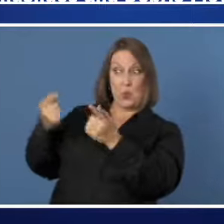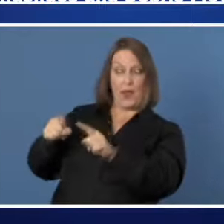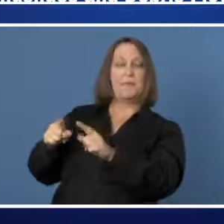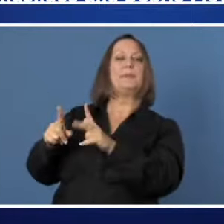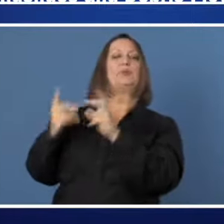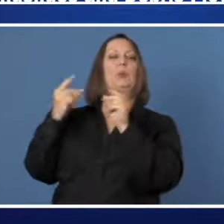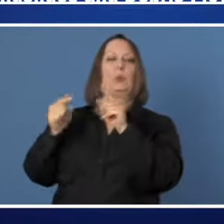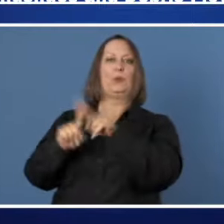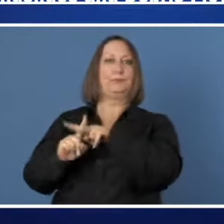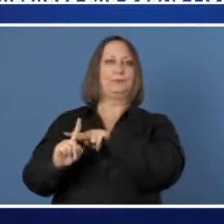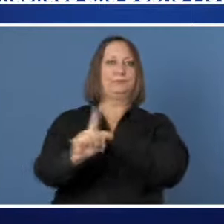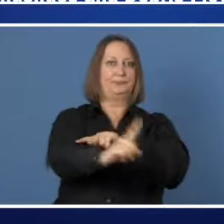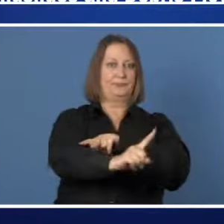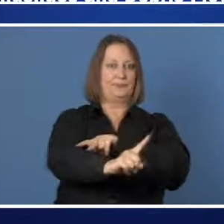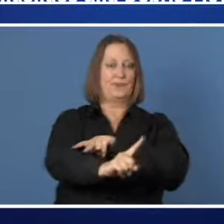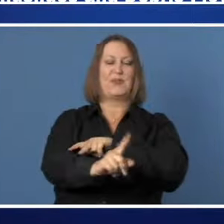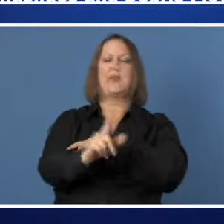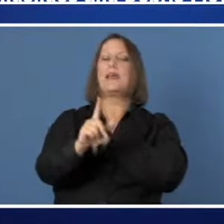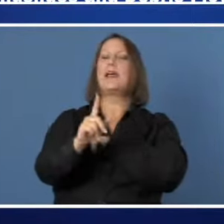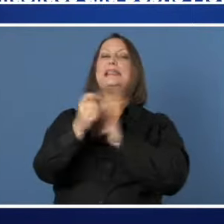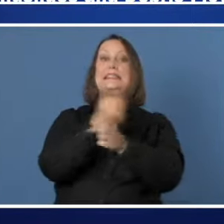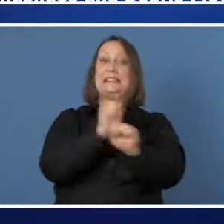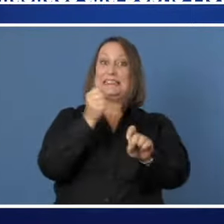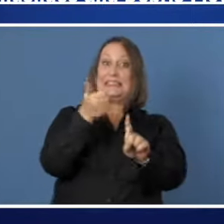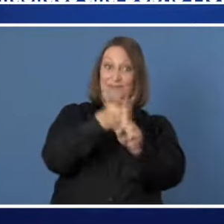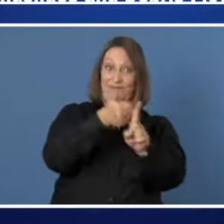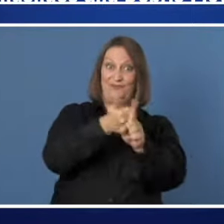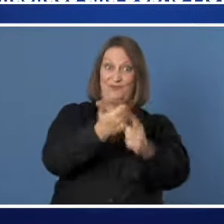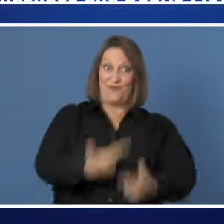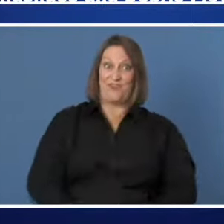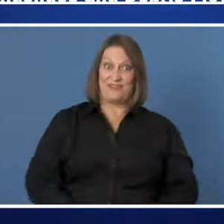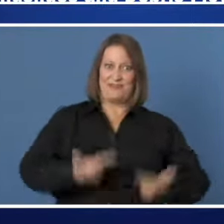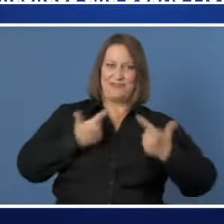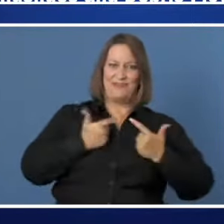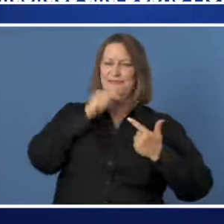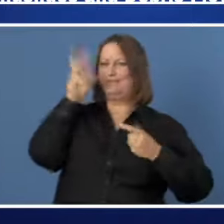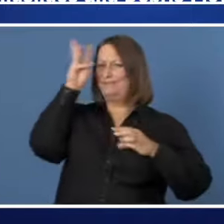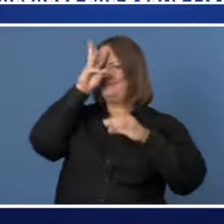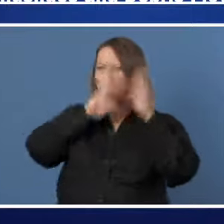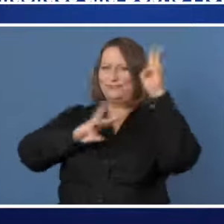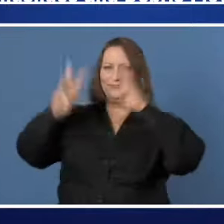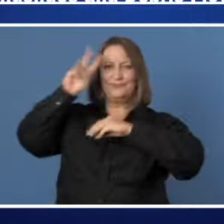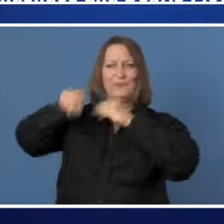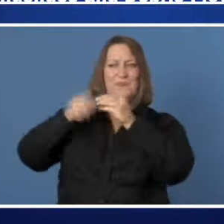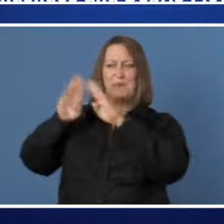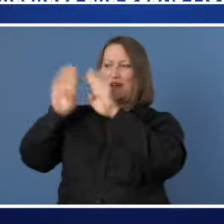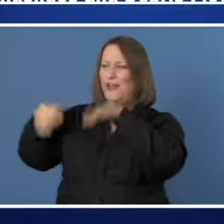Don't delay. Save yourself, not your belongings.